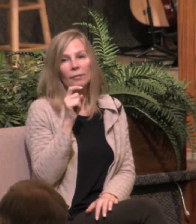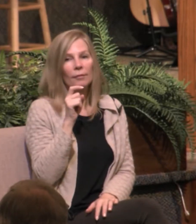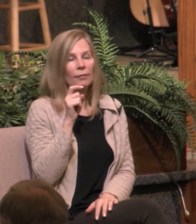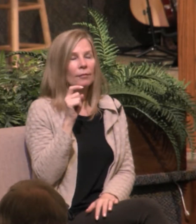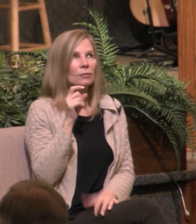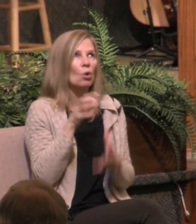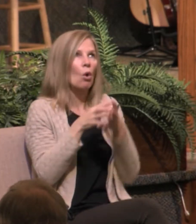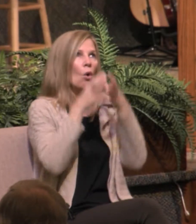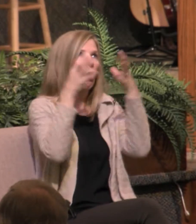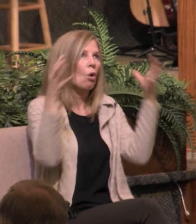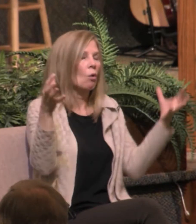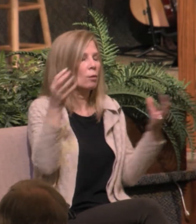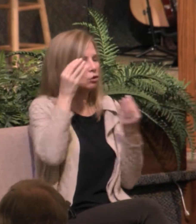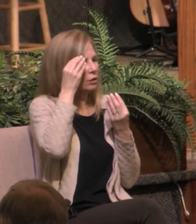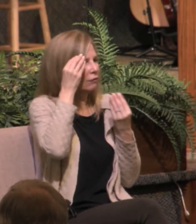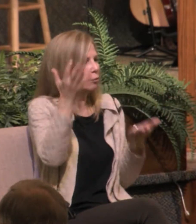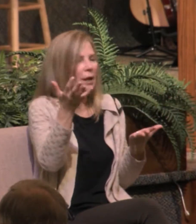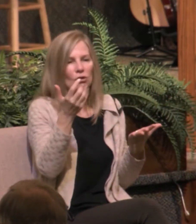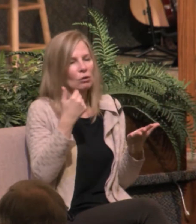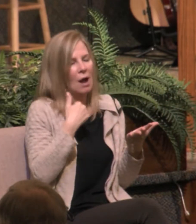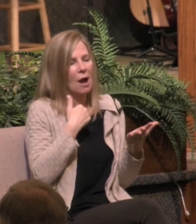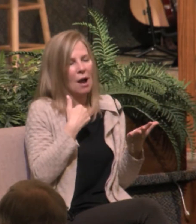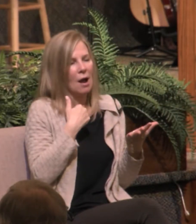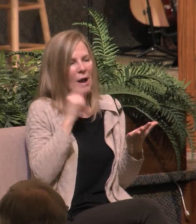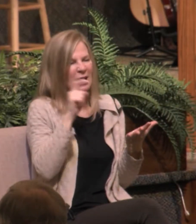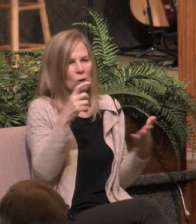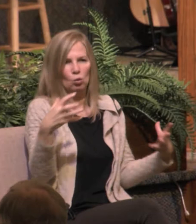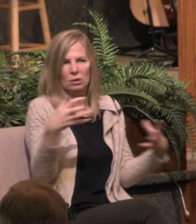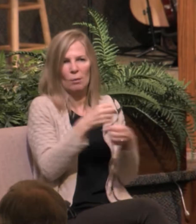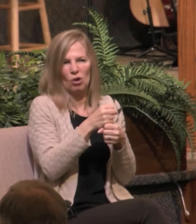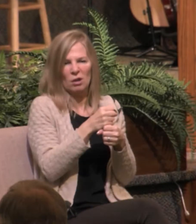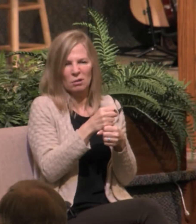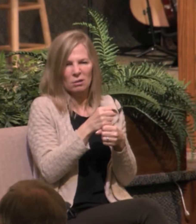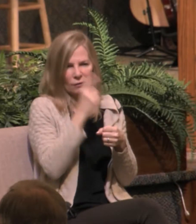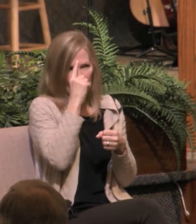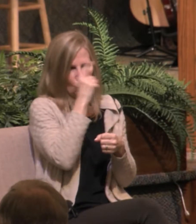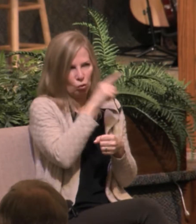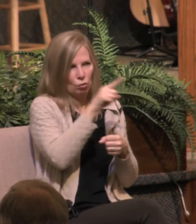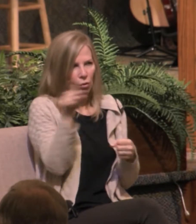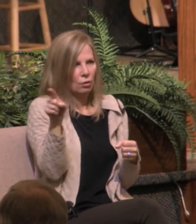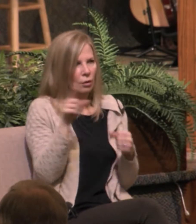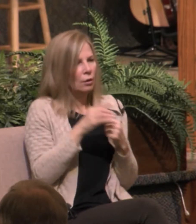There's so much information, I can only summarize some things for you.